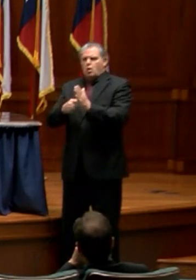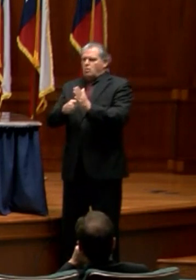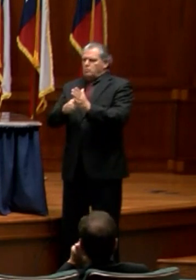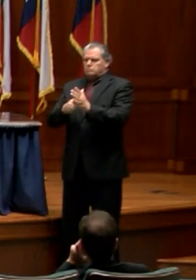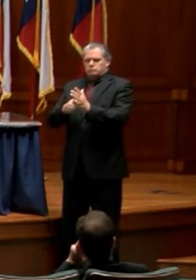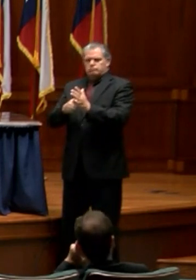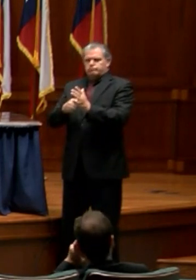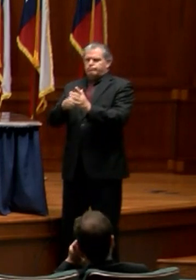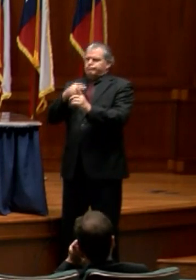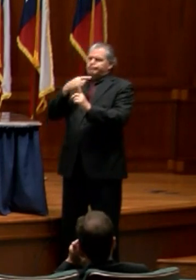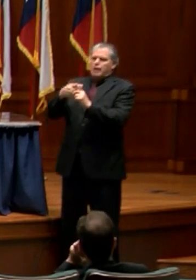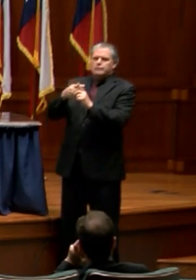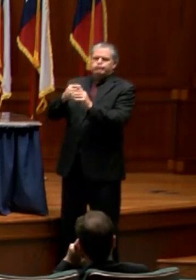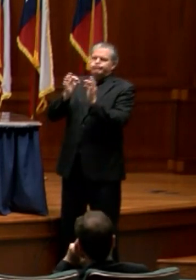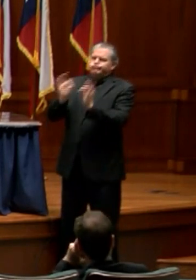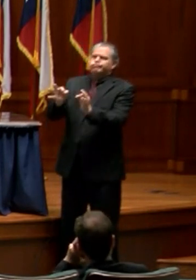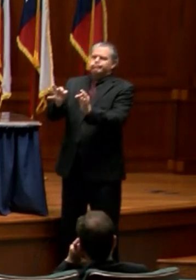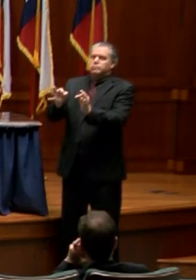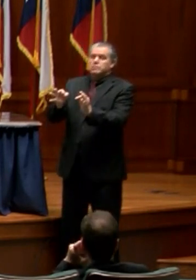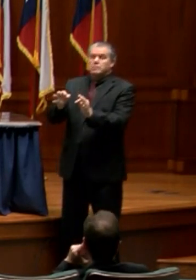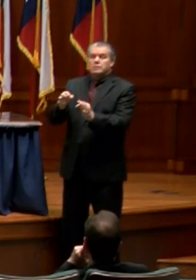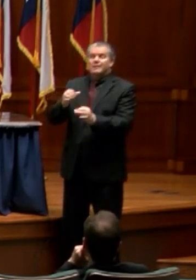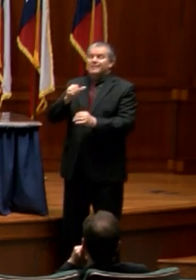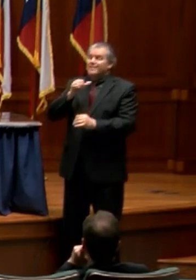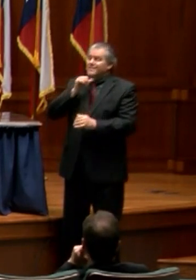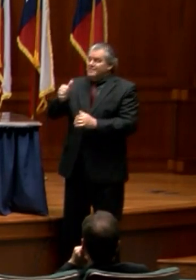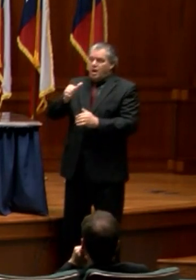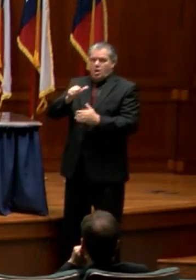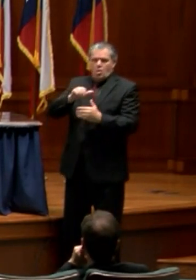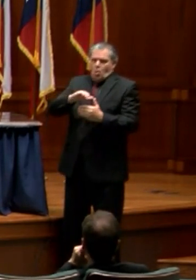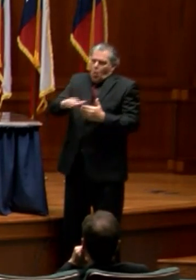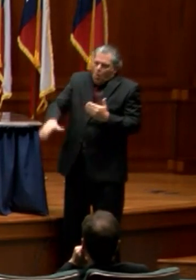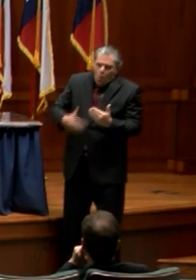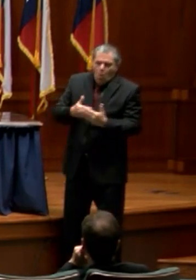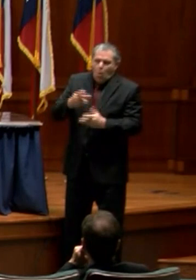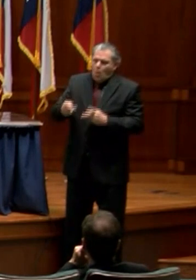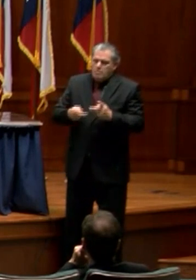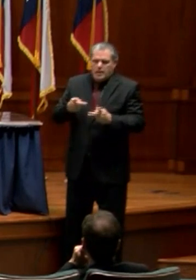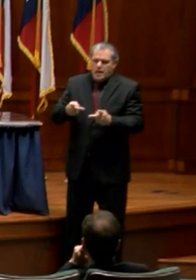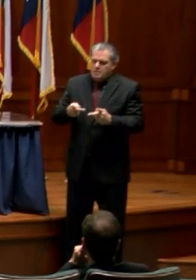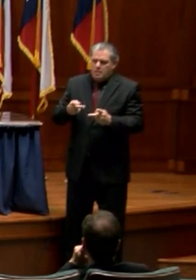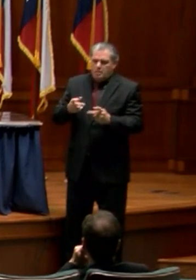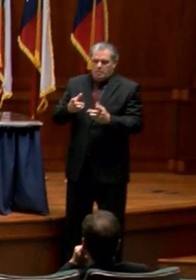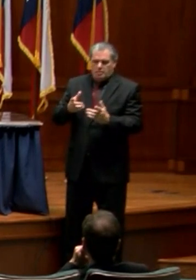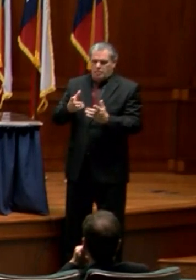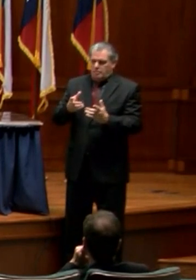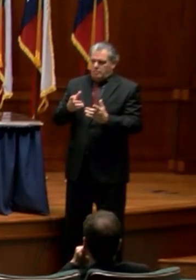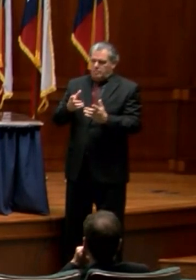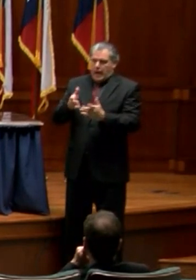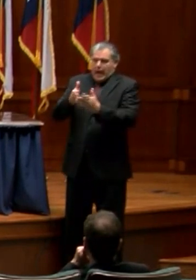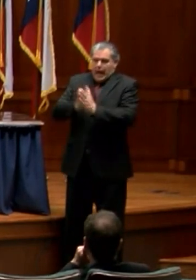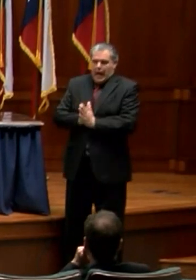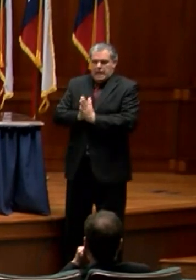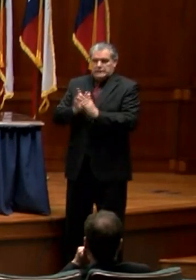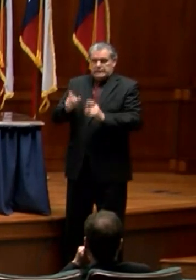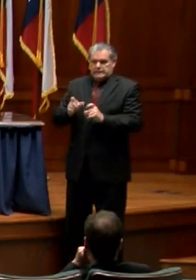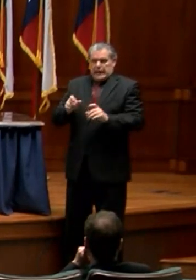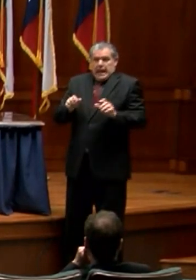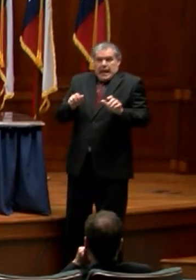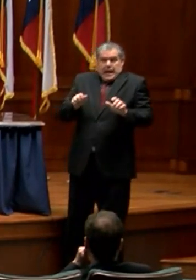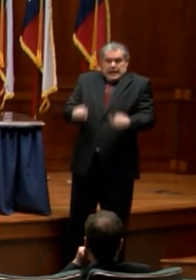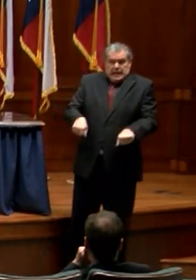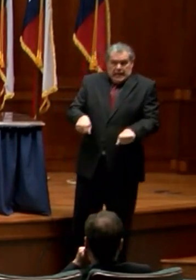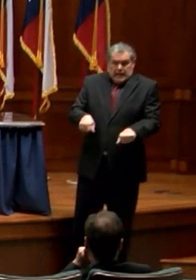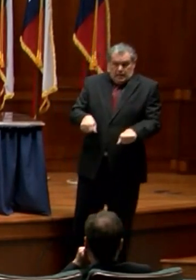figure. No, not everyone who necessarily asks for testing should be tested or can get tested, but